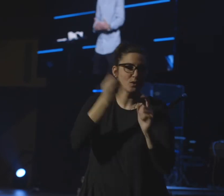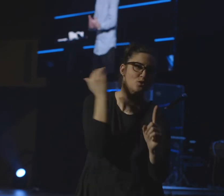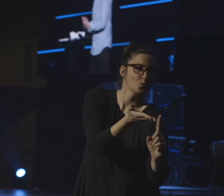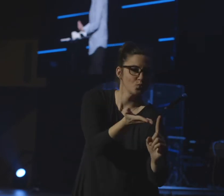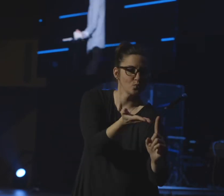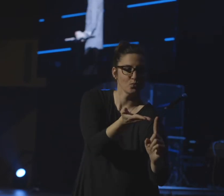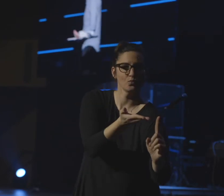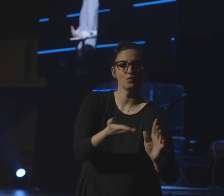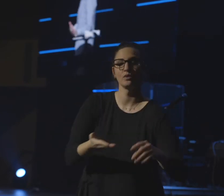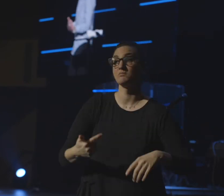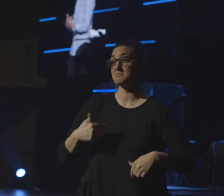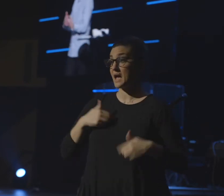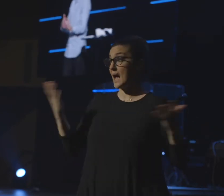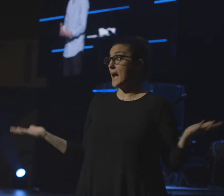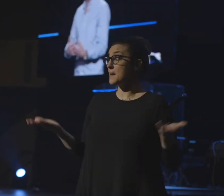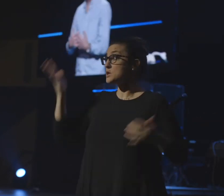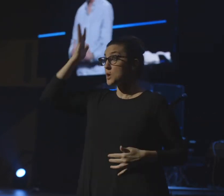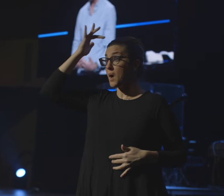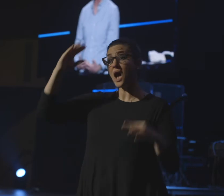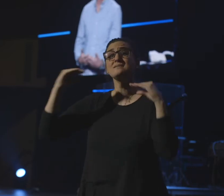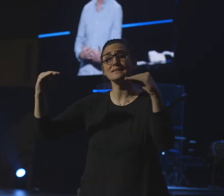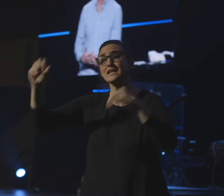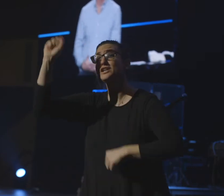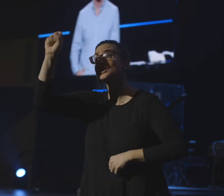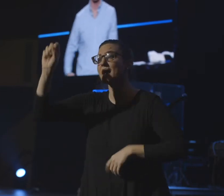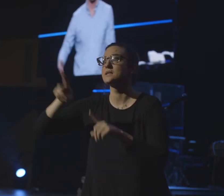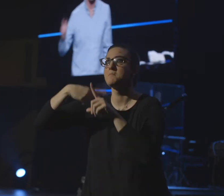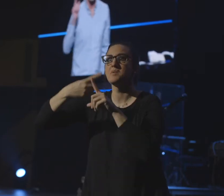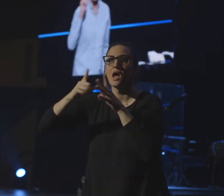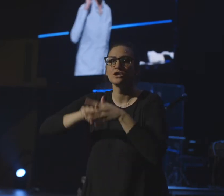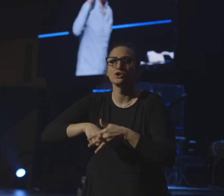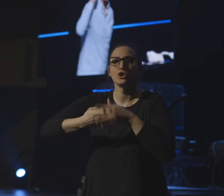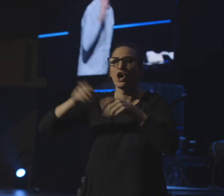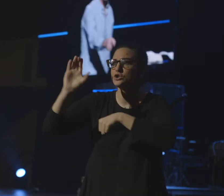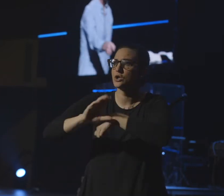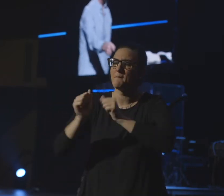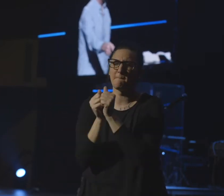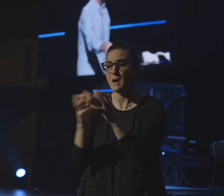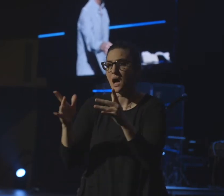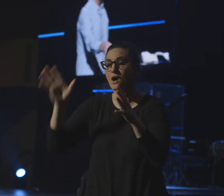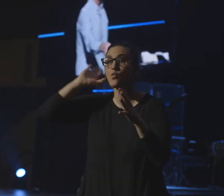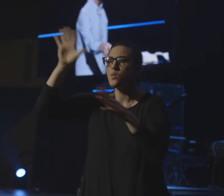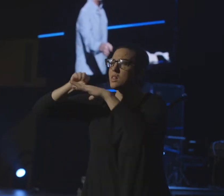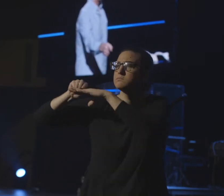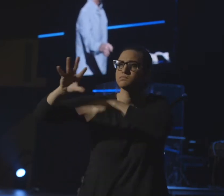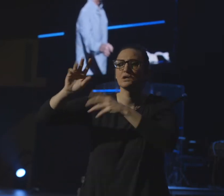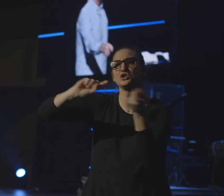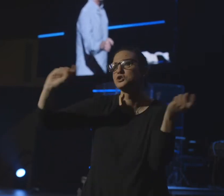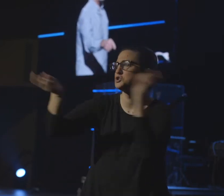just to preach some sermons. I came here to build an organization that's going to change the world, and I'm going to build it through you.